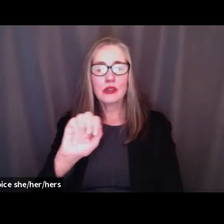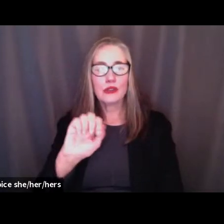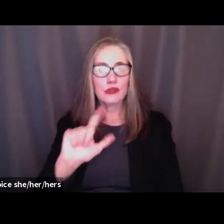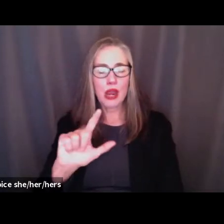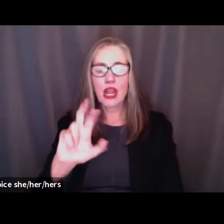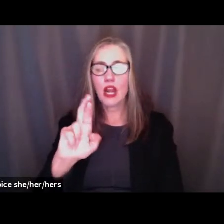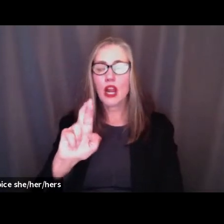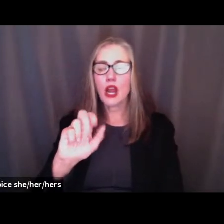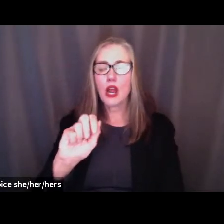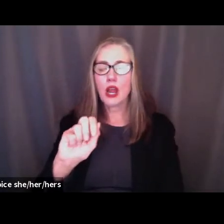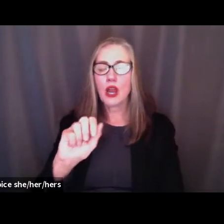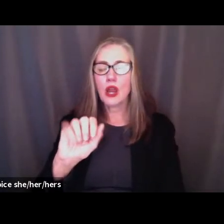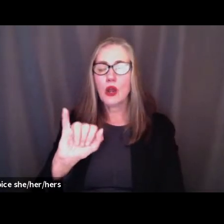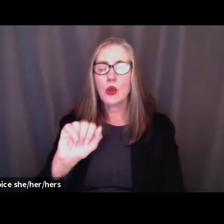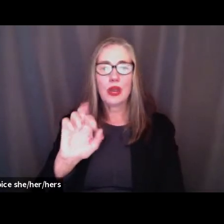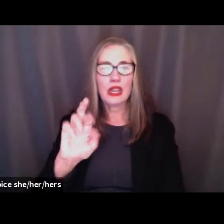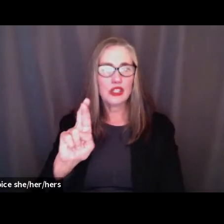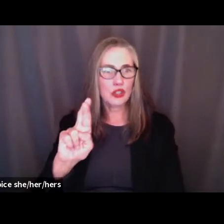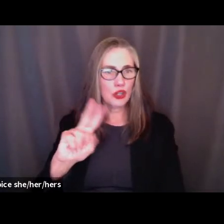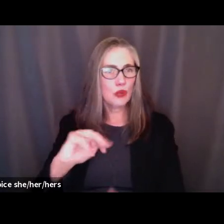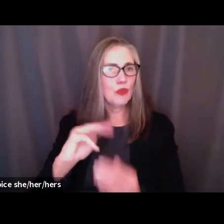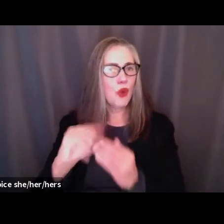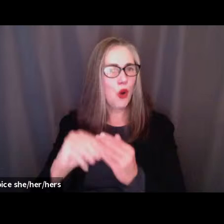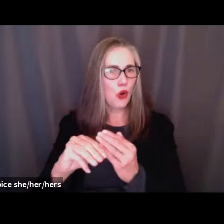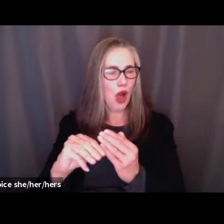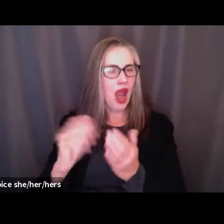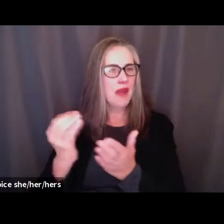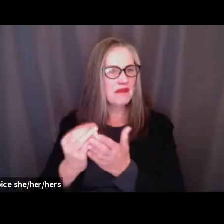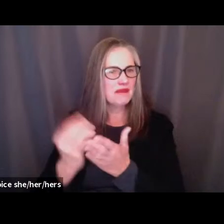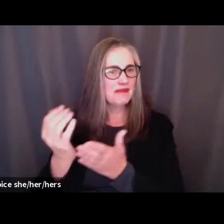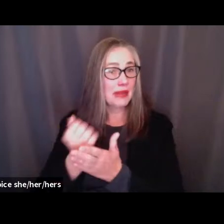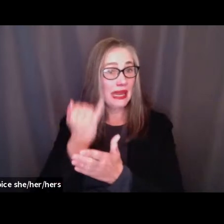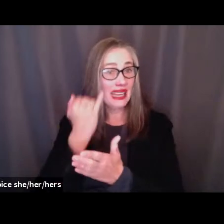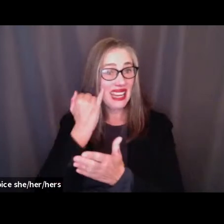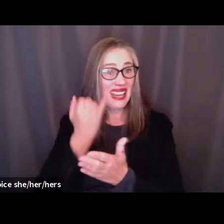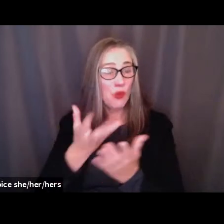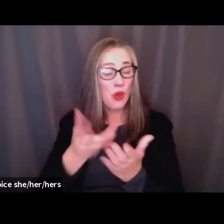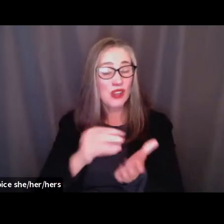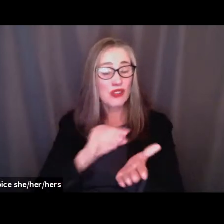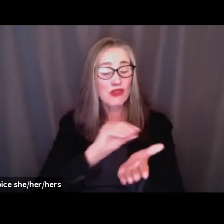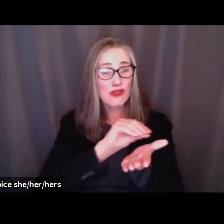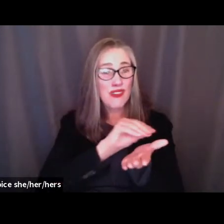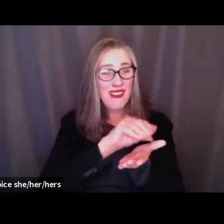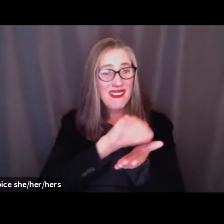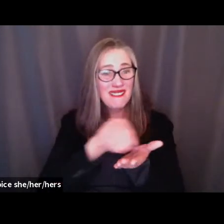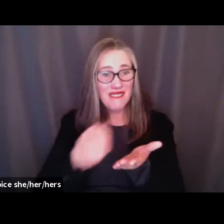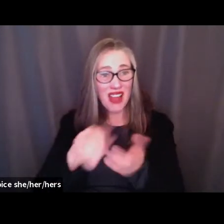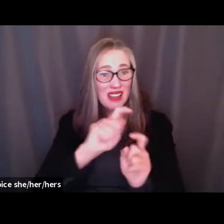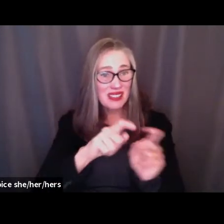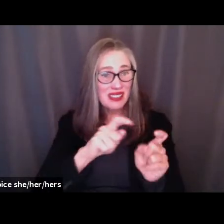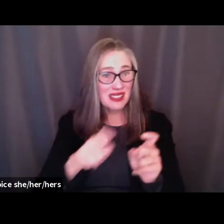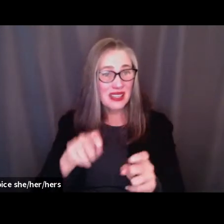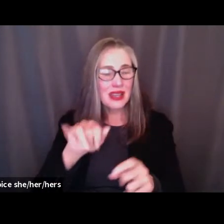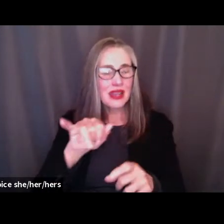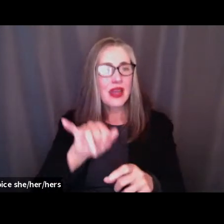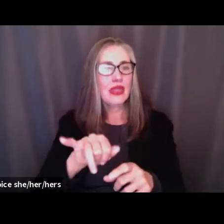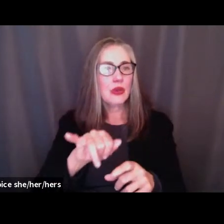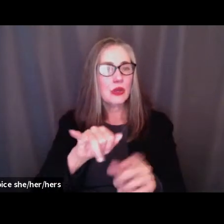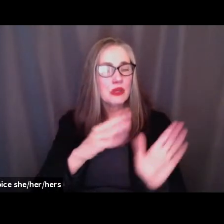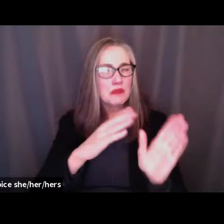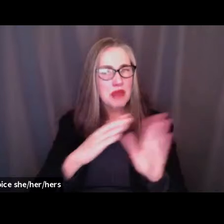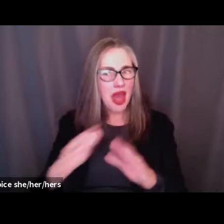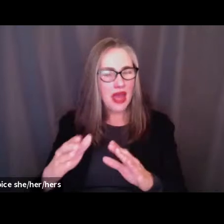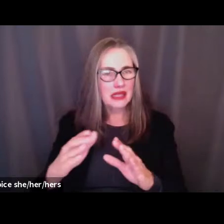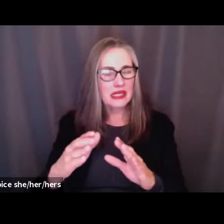programs. We know that if we want to fund the important programs and the visionary bold plans that we have set for next